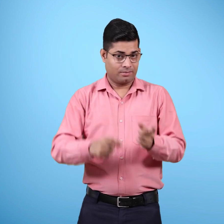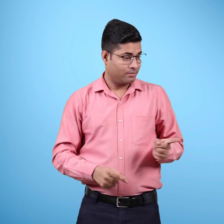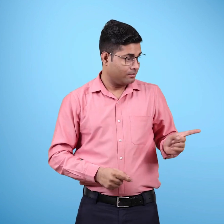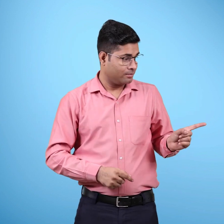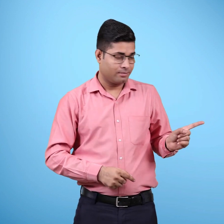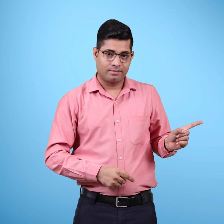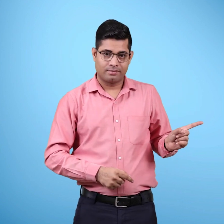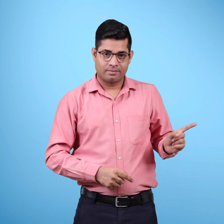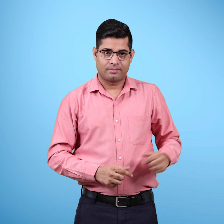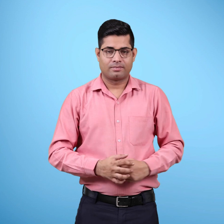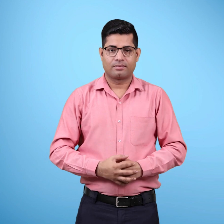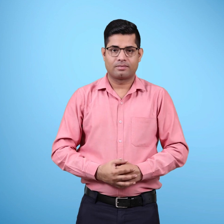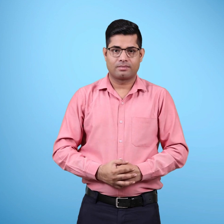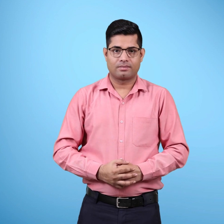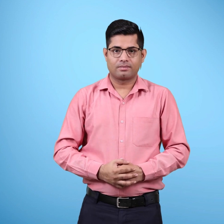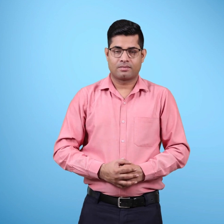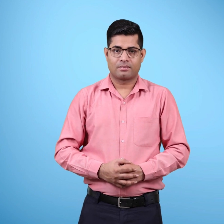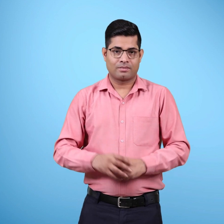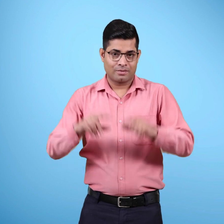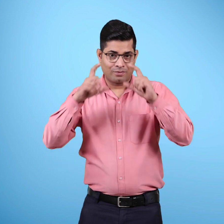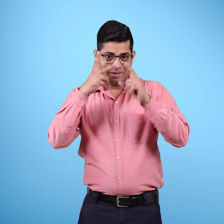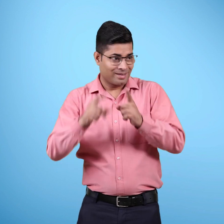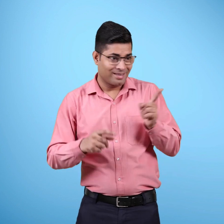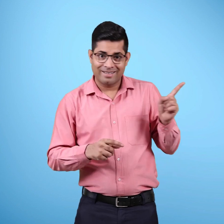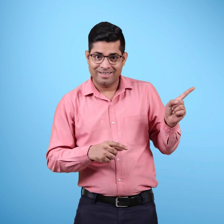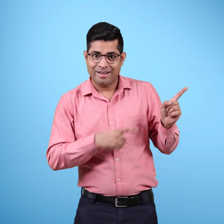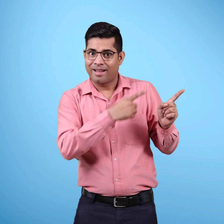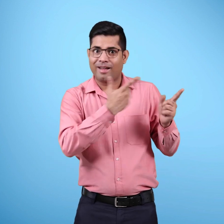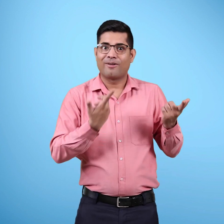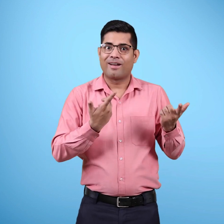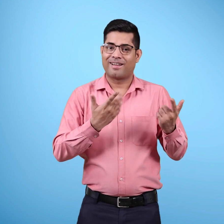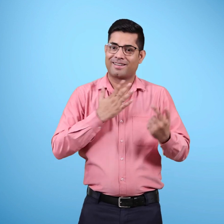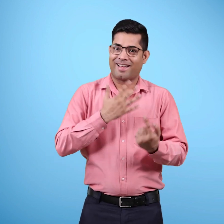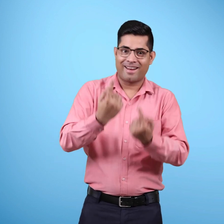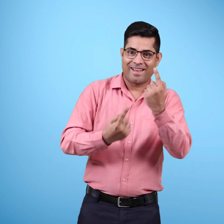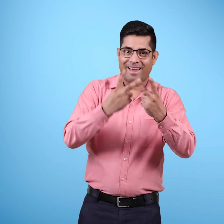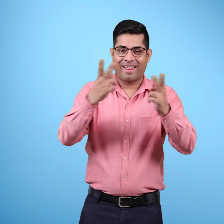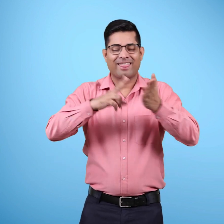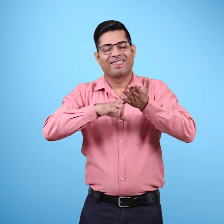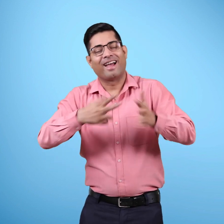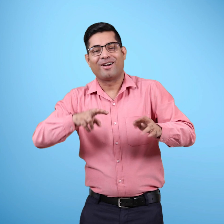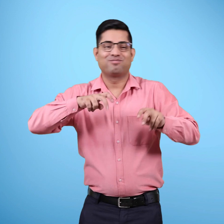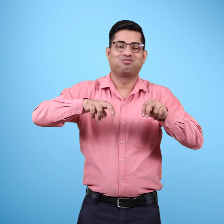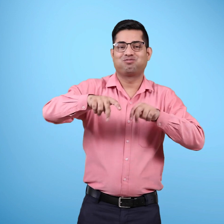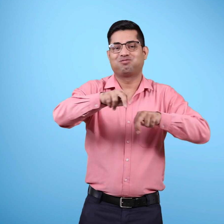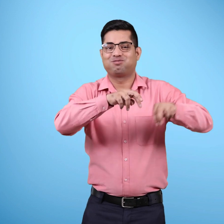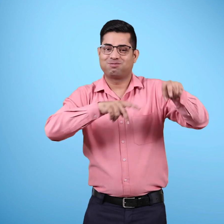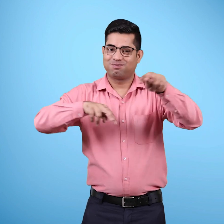Color the parts of the plant. Figure 7.1. A nature walk.